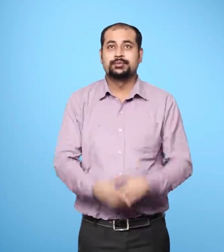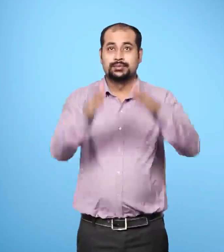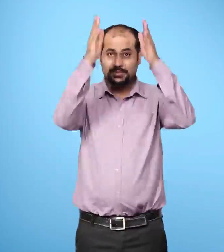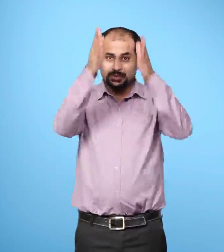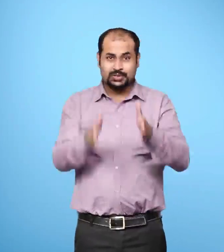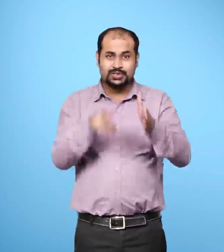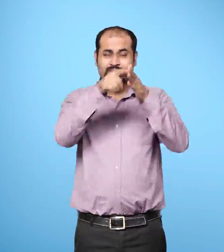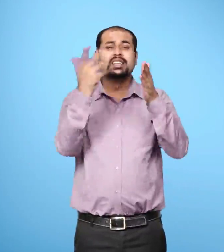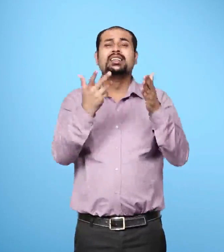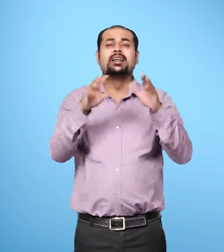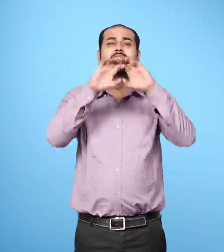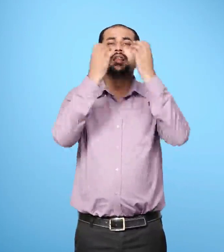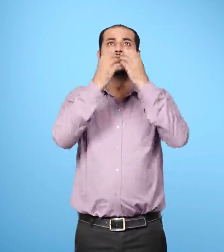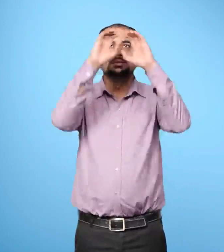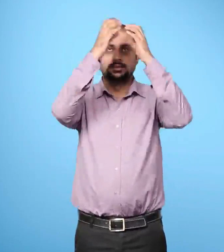Column 1 of the table has